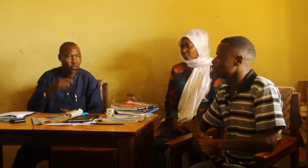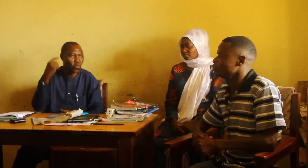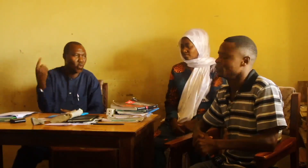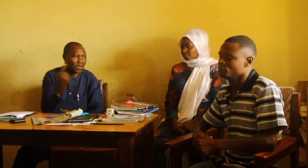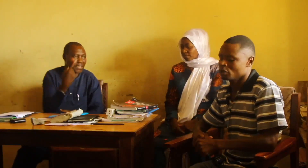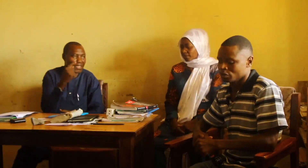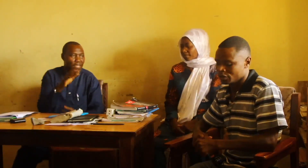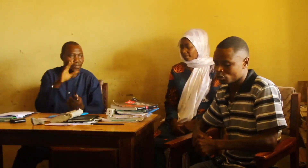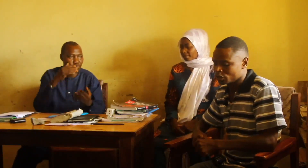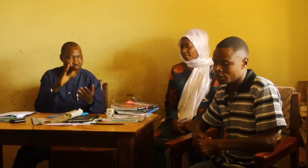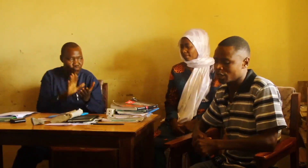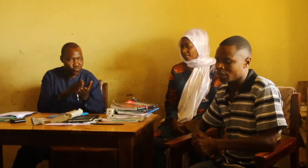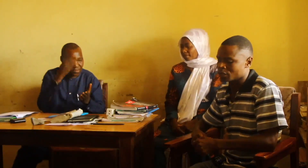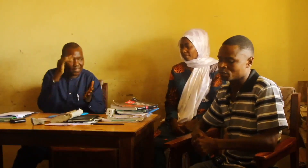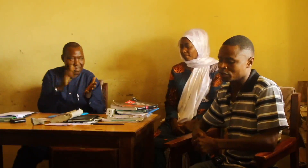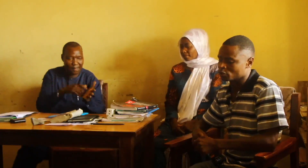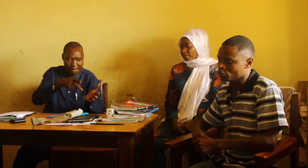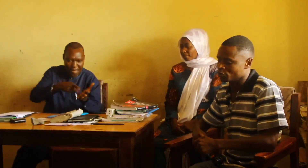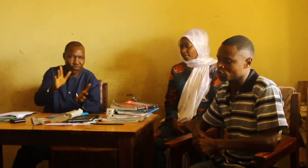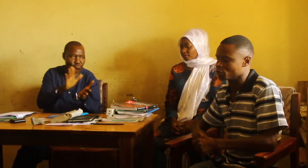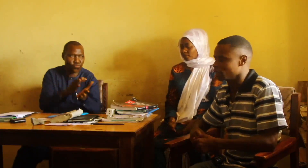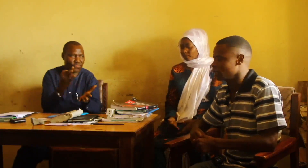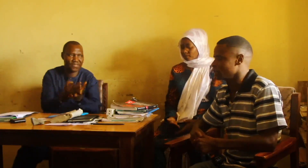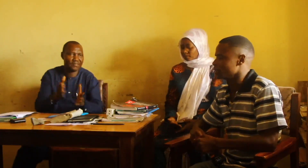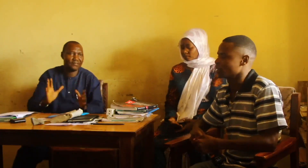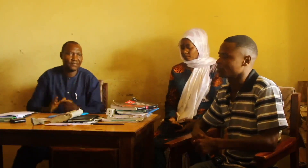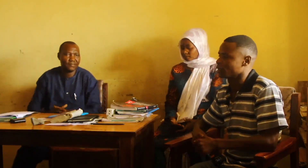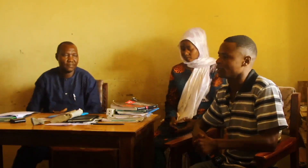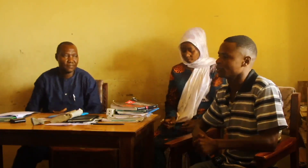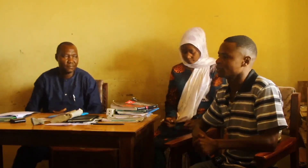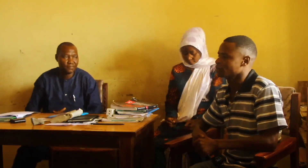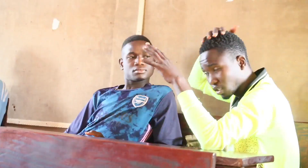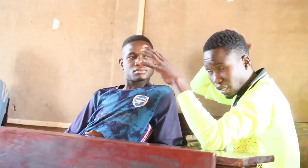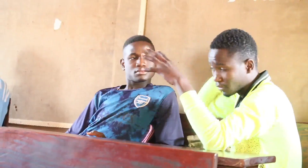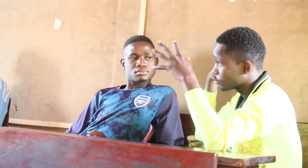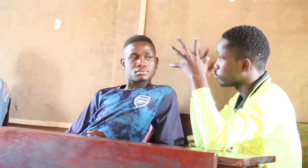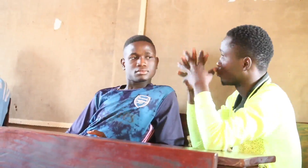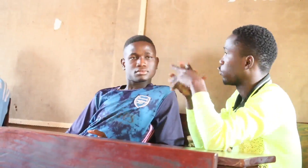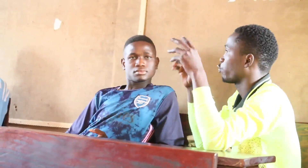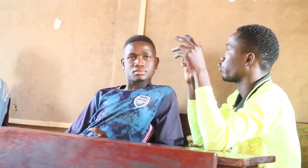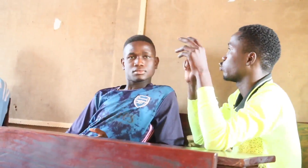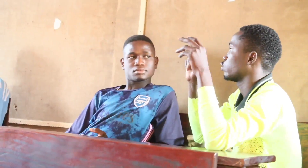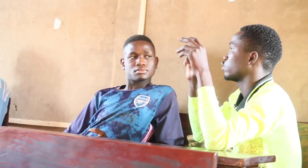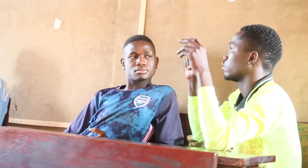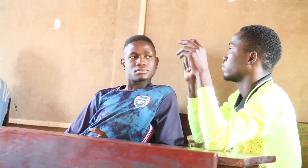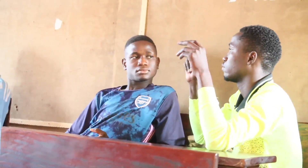we depend on the student that has paid the school fees to pay the staffs here. That is how we manage the school here.